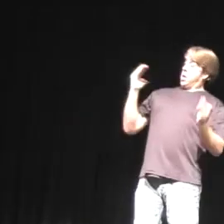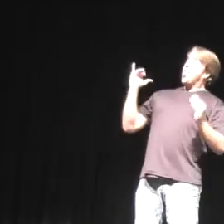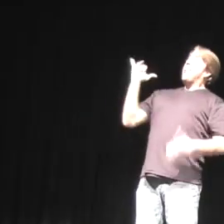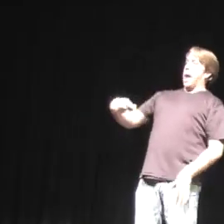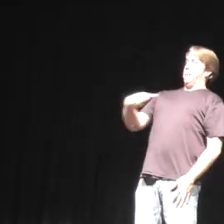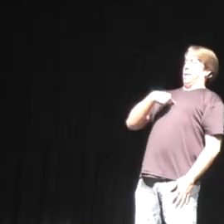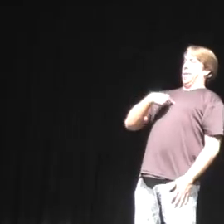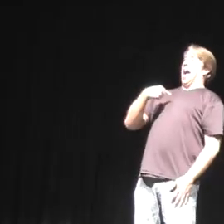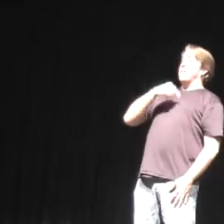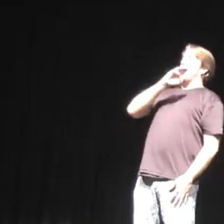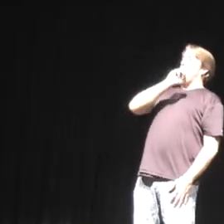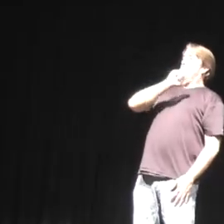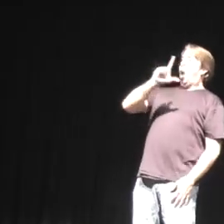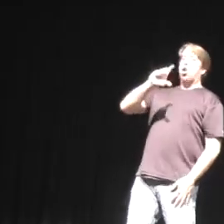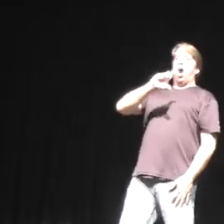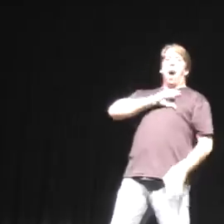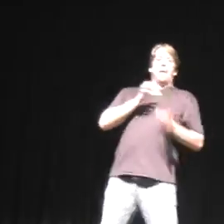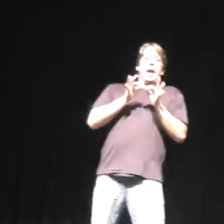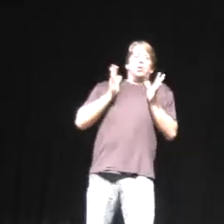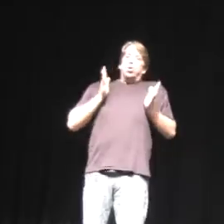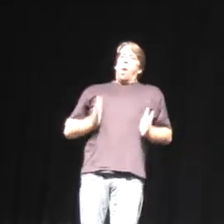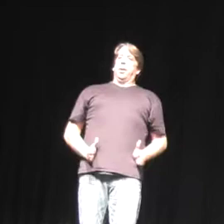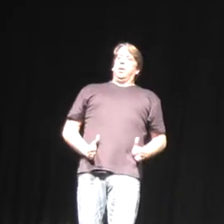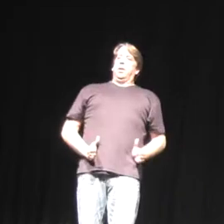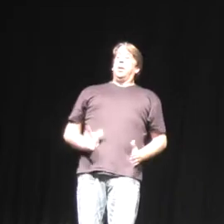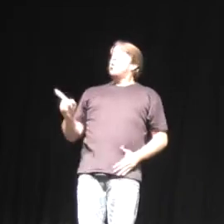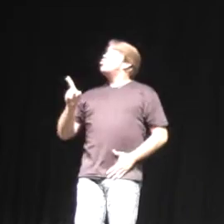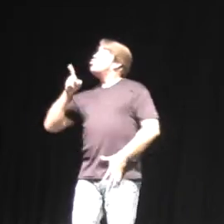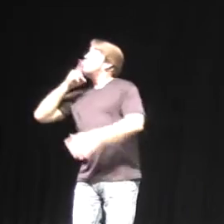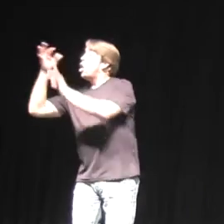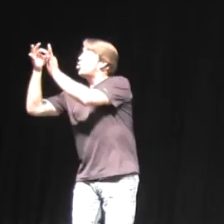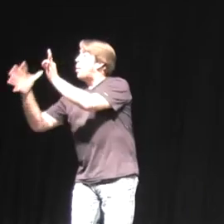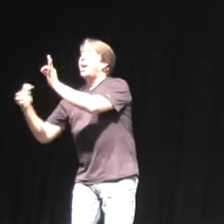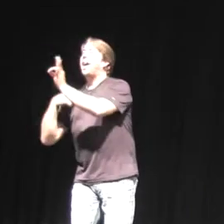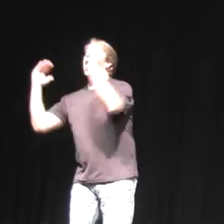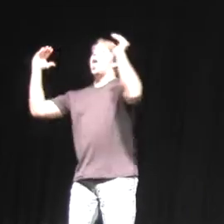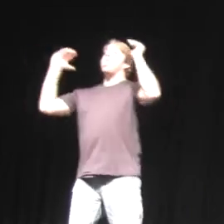language interpreting what a mall cop is to a real cop, right? So